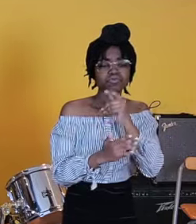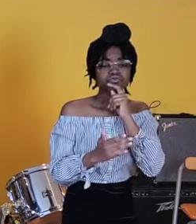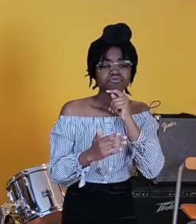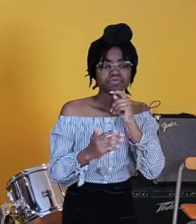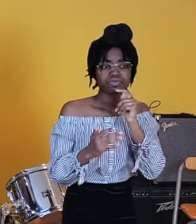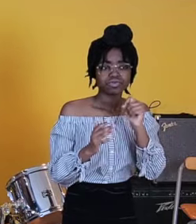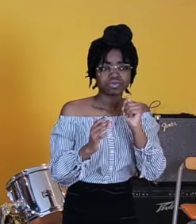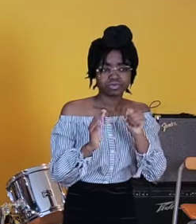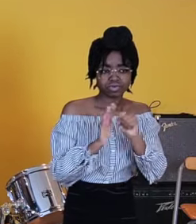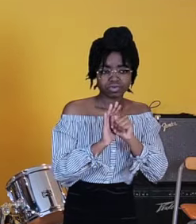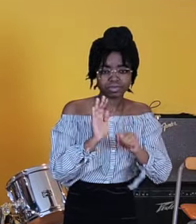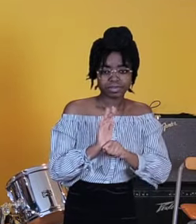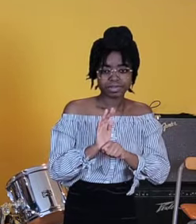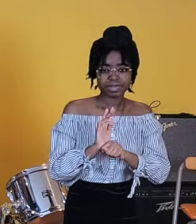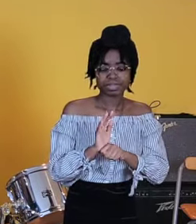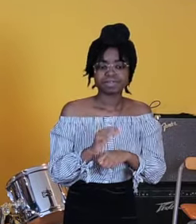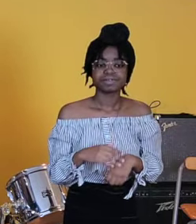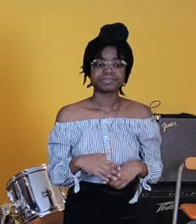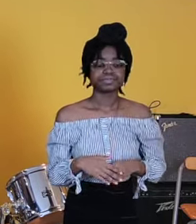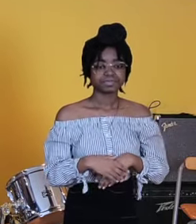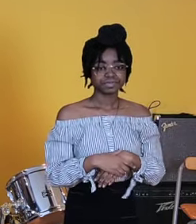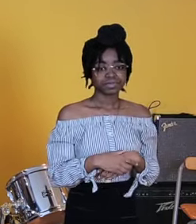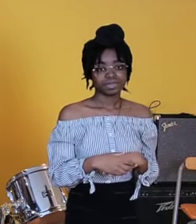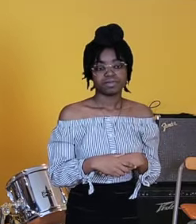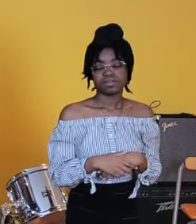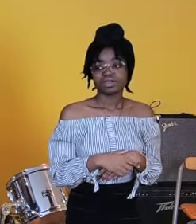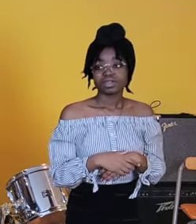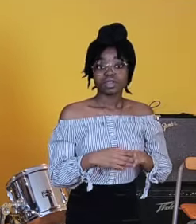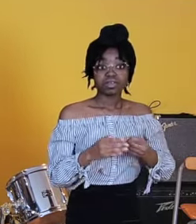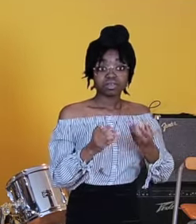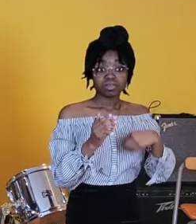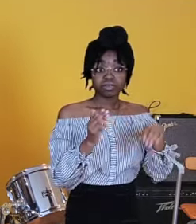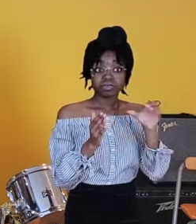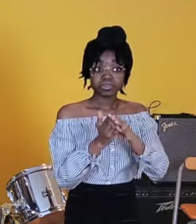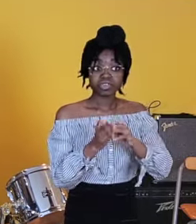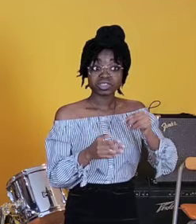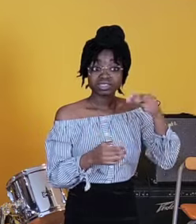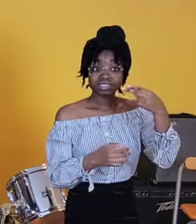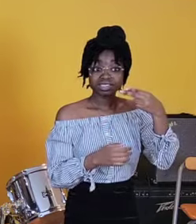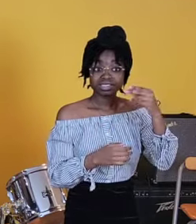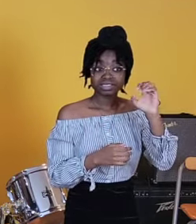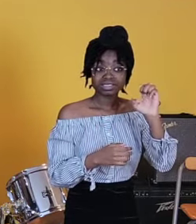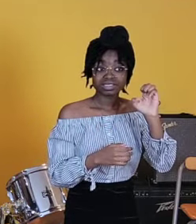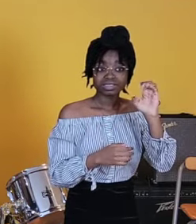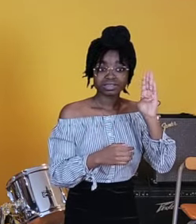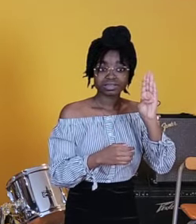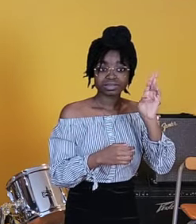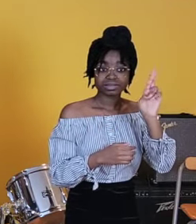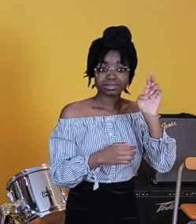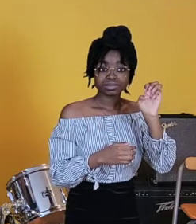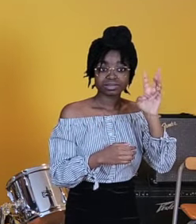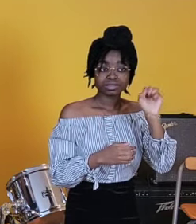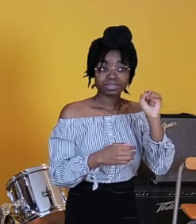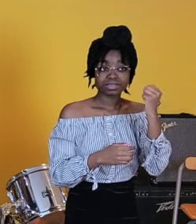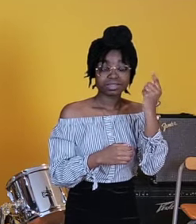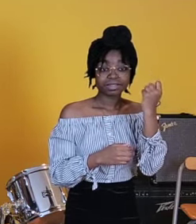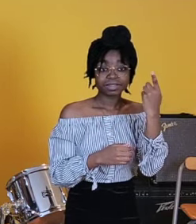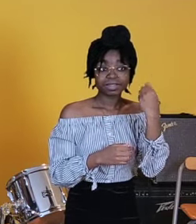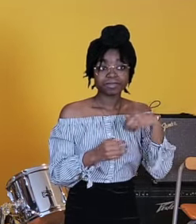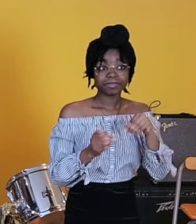want us to look at a single verse in the New Testament. And the verse that I'm talking about is, you turn with me,